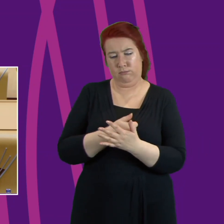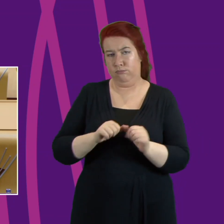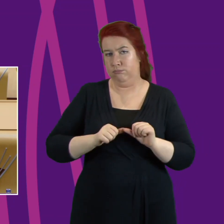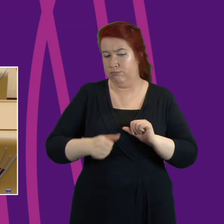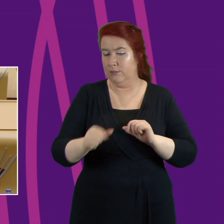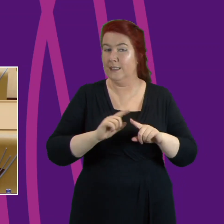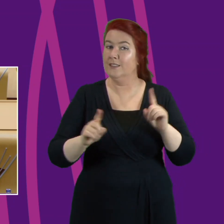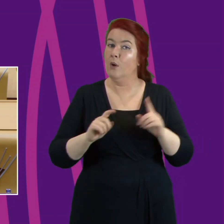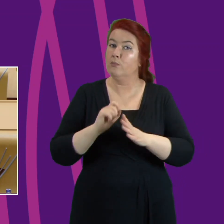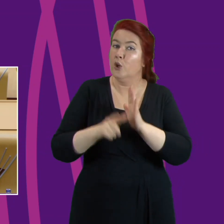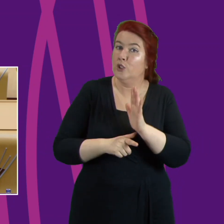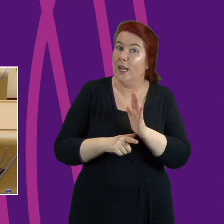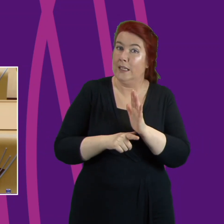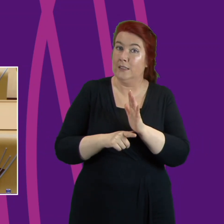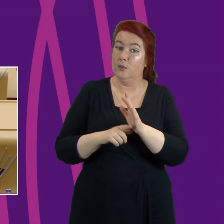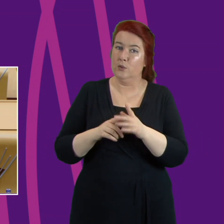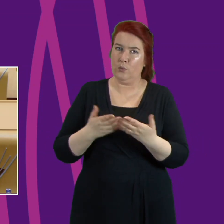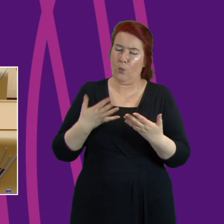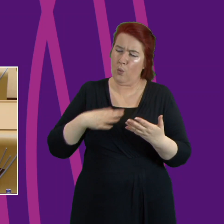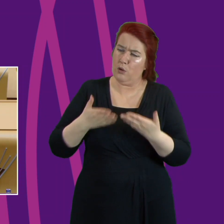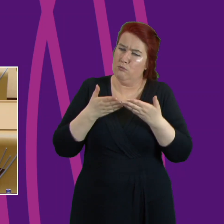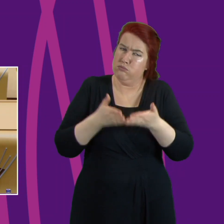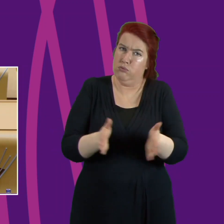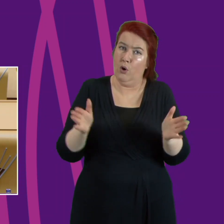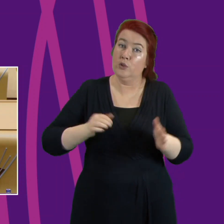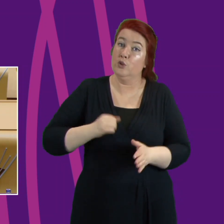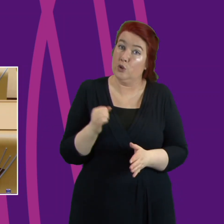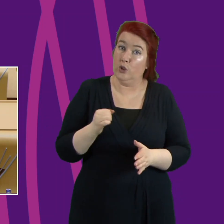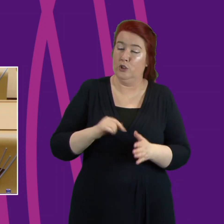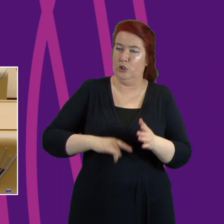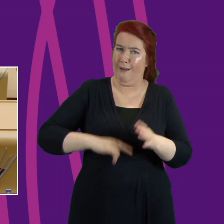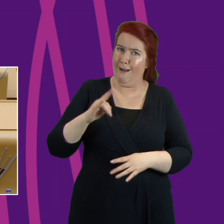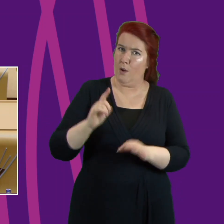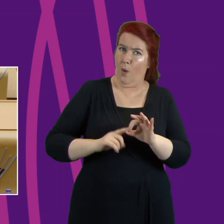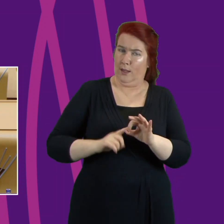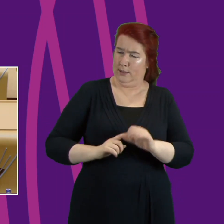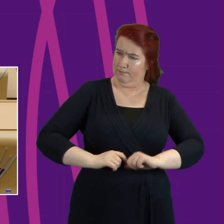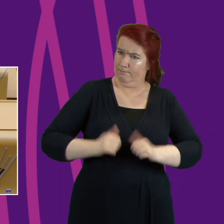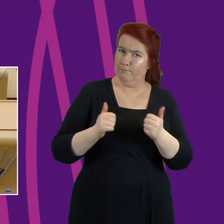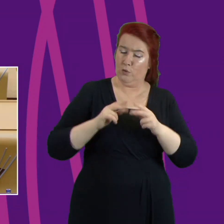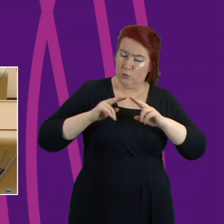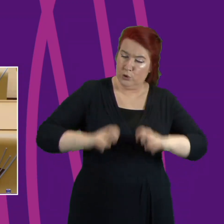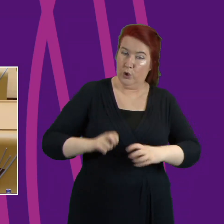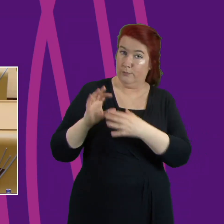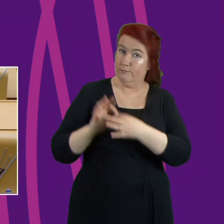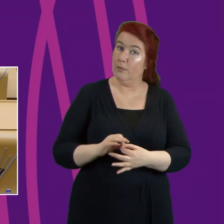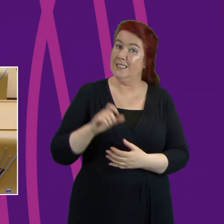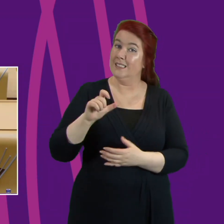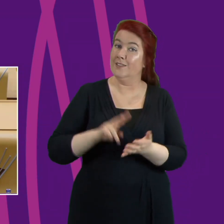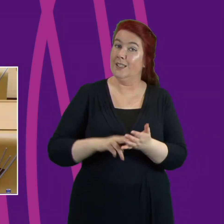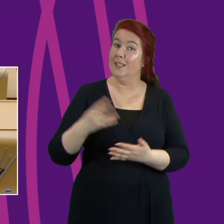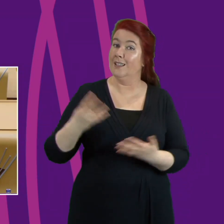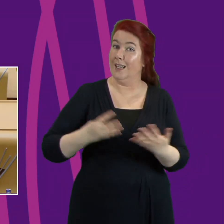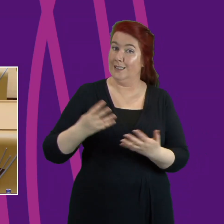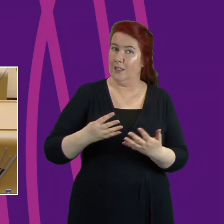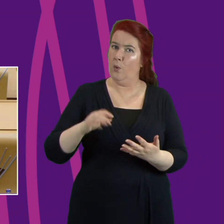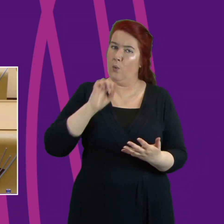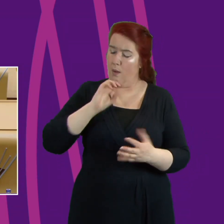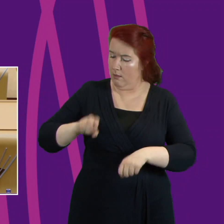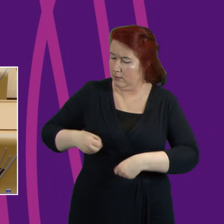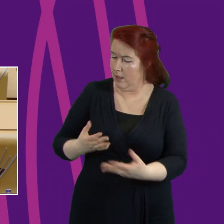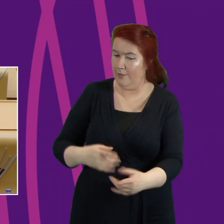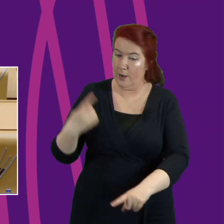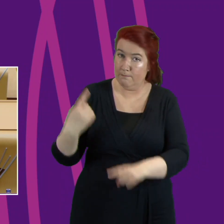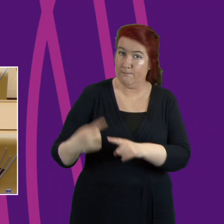of establishing a broad Scottish programme of high-quality research on Covid-19 that will be delivered rapidly